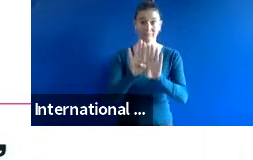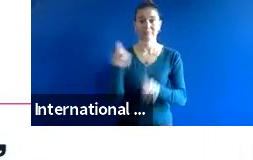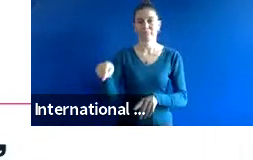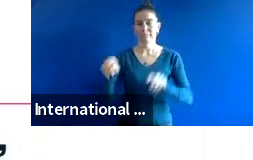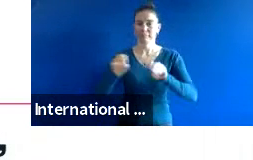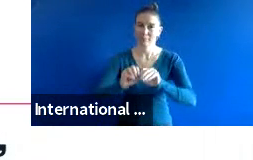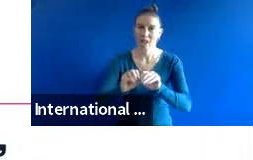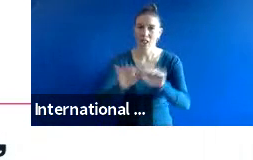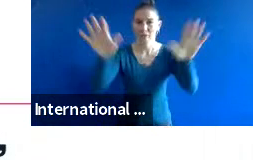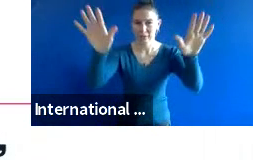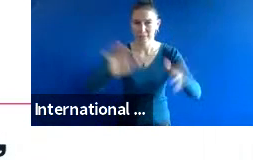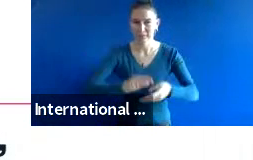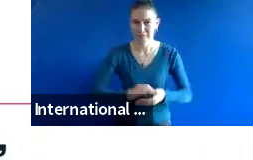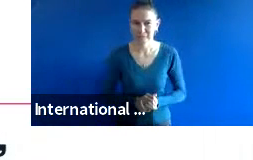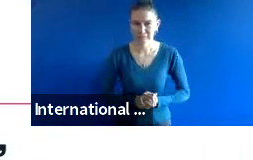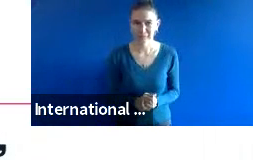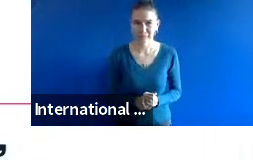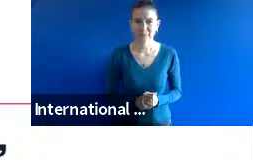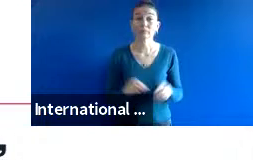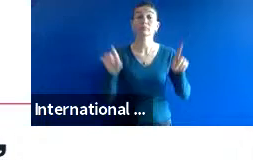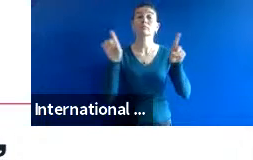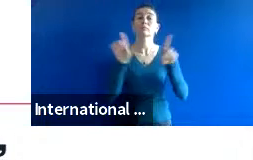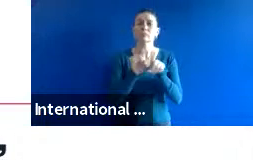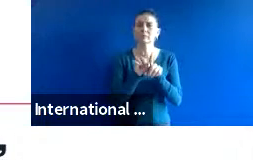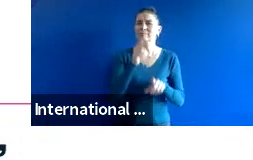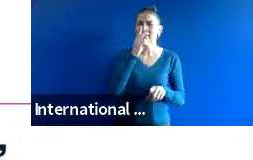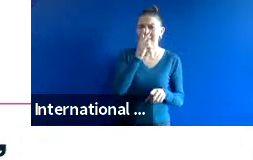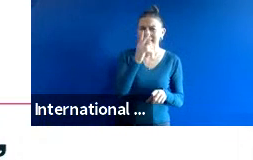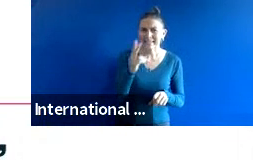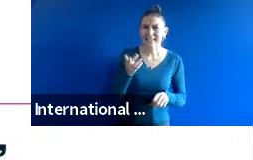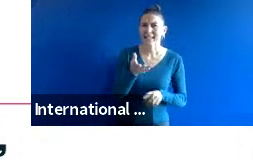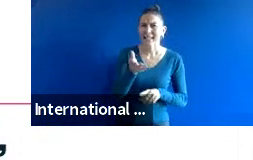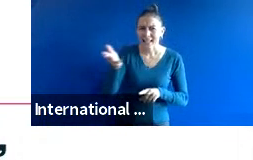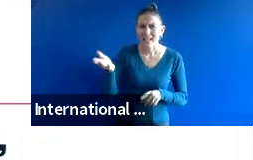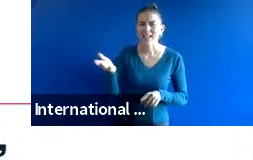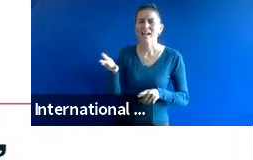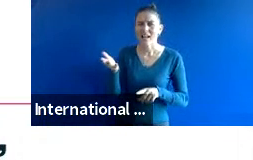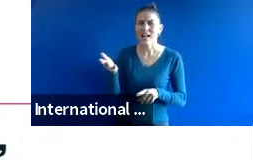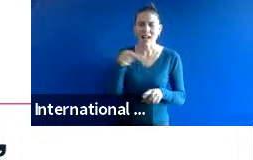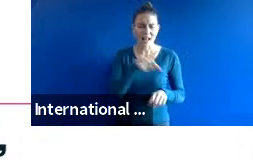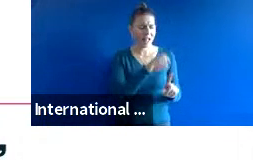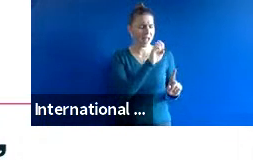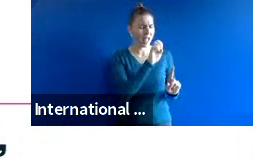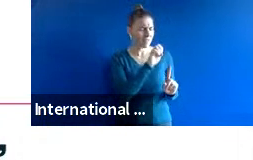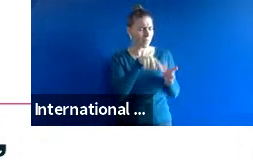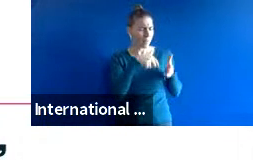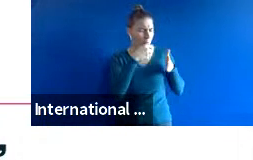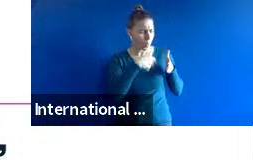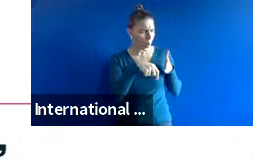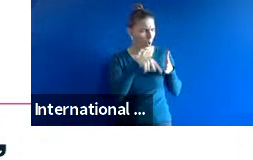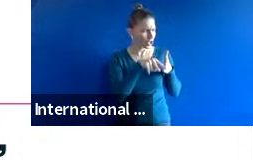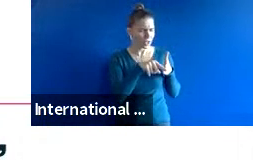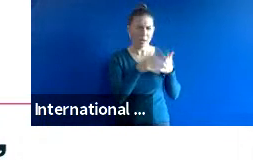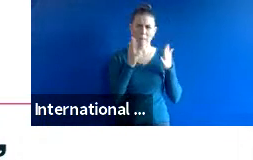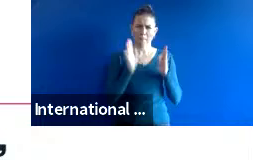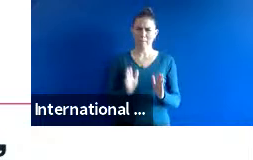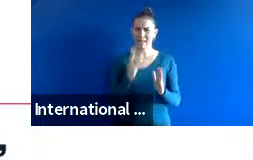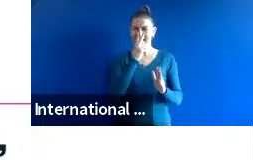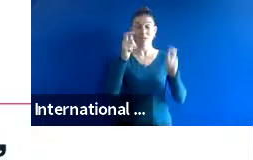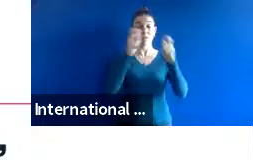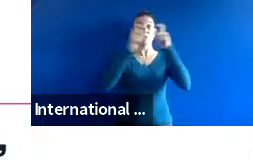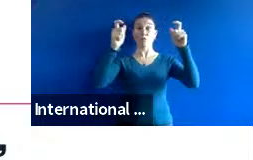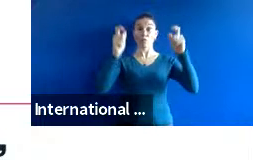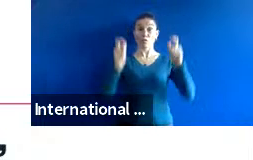further on the needs detected in the EPFIME project. And we will elaborate the framework, the self-assessment tool to the